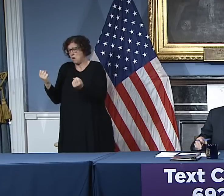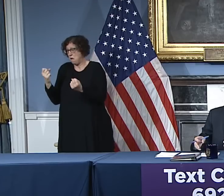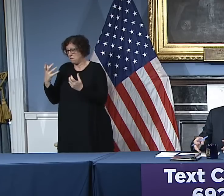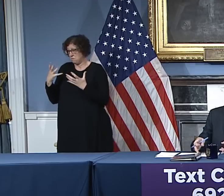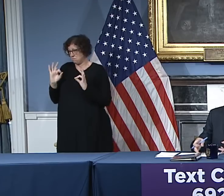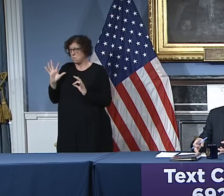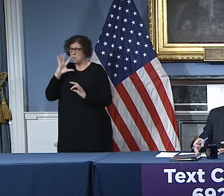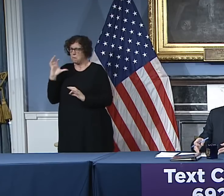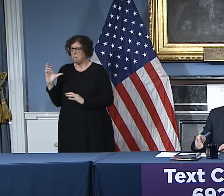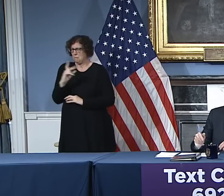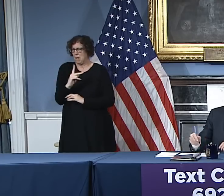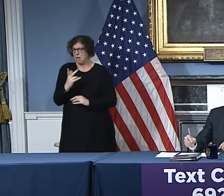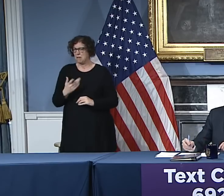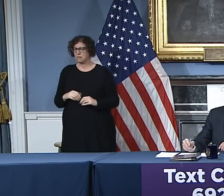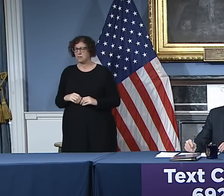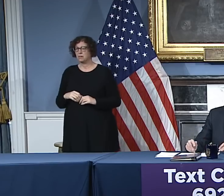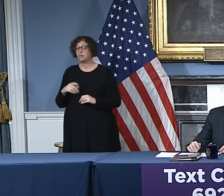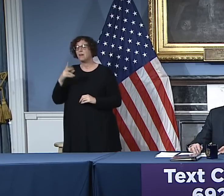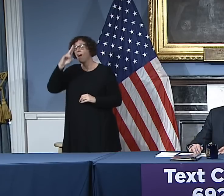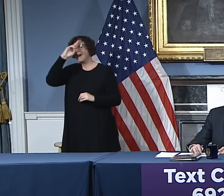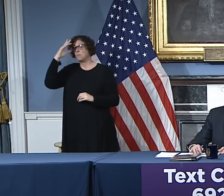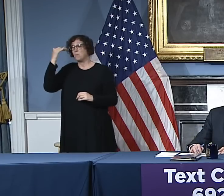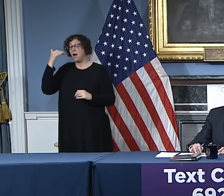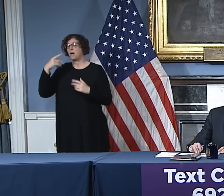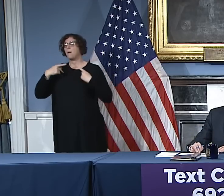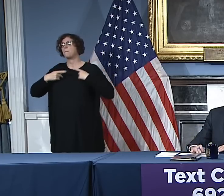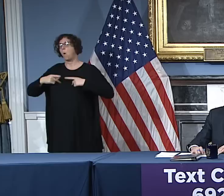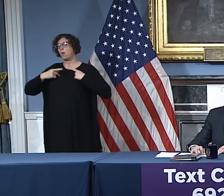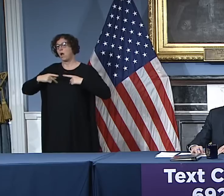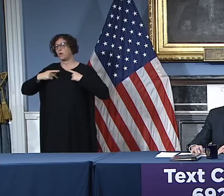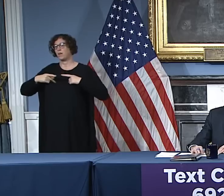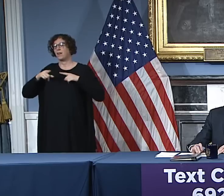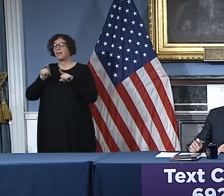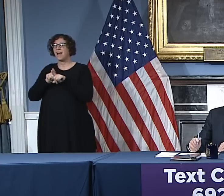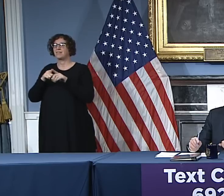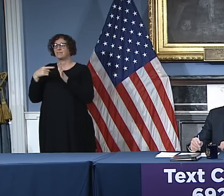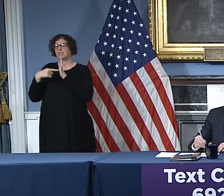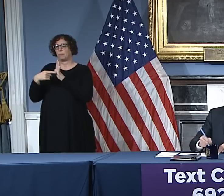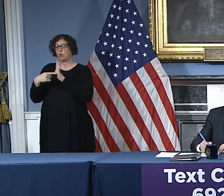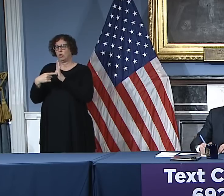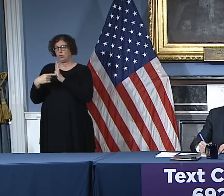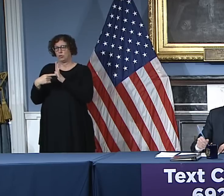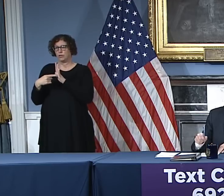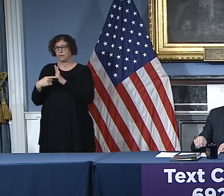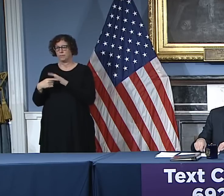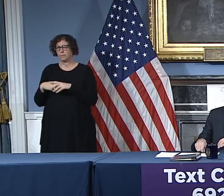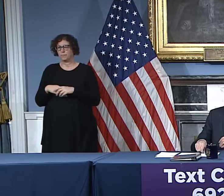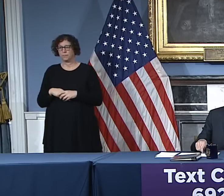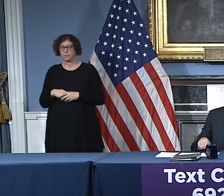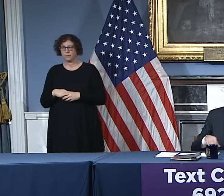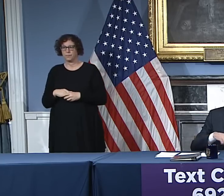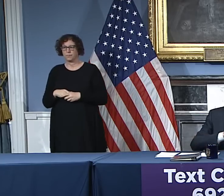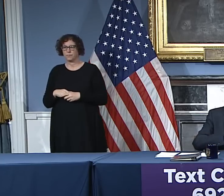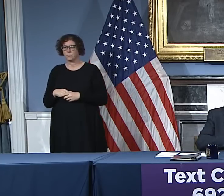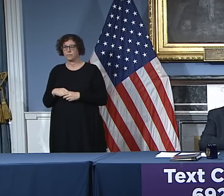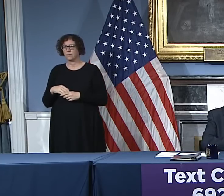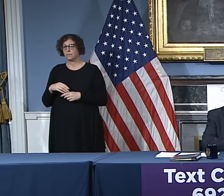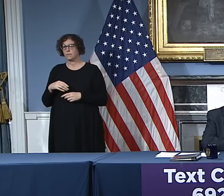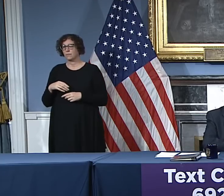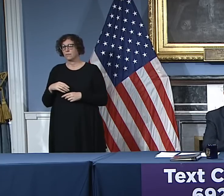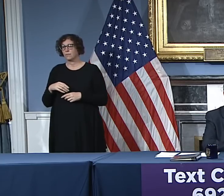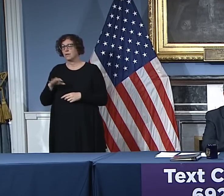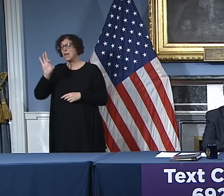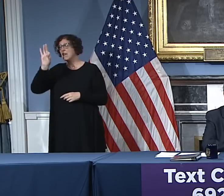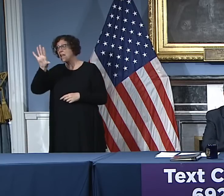pneumonia-like symptoms. I think I mentioned that the other day. So the vast majority, 95 of 98, are recovering at